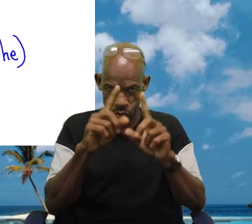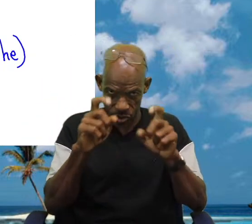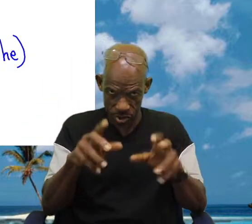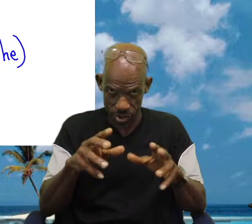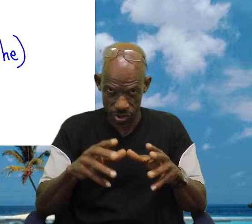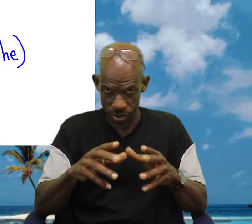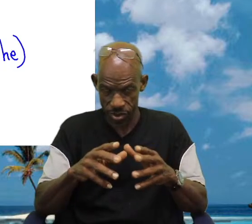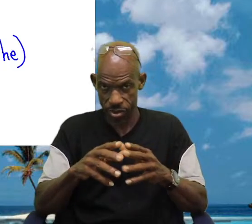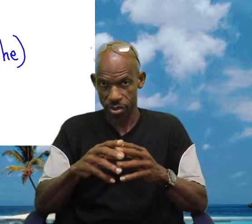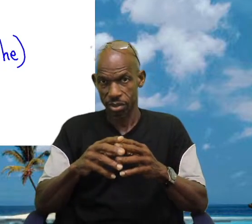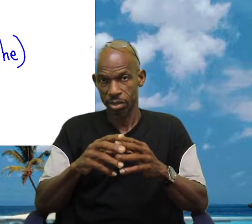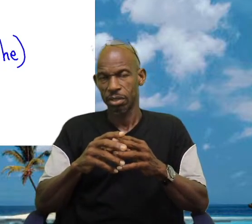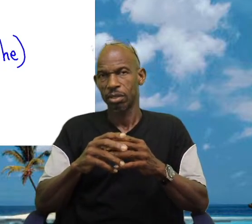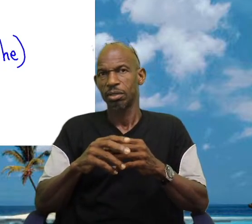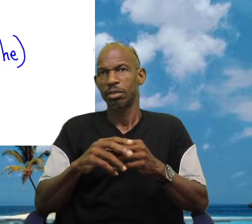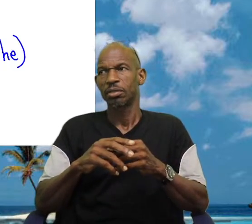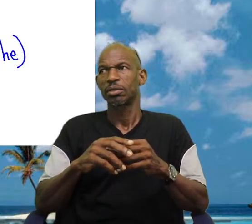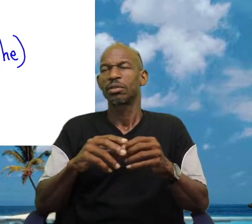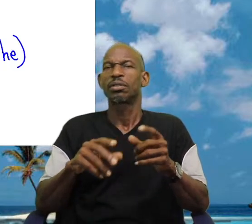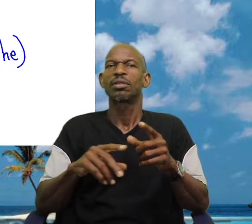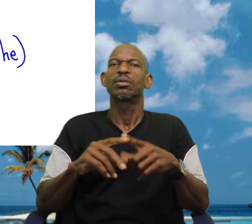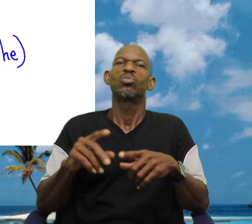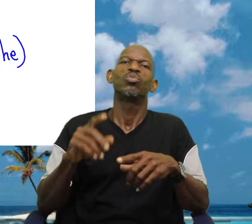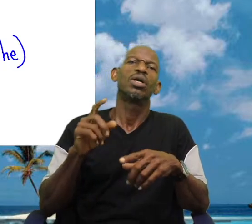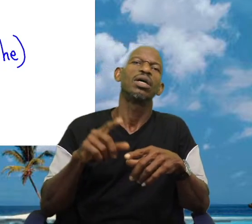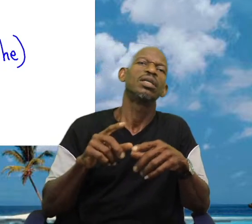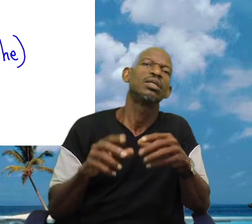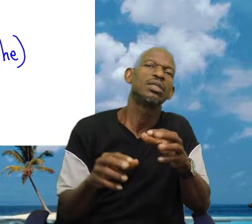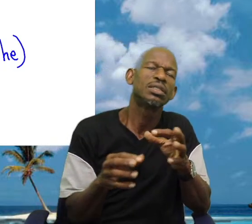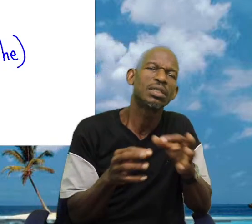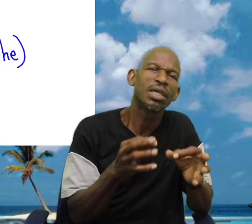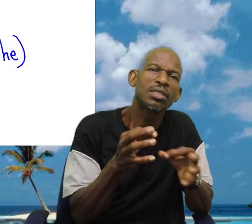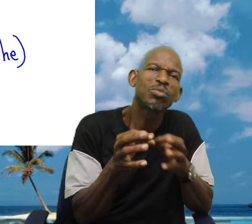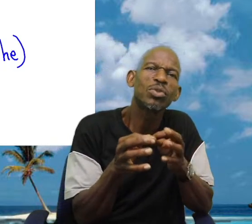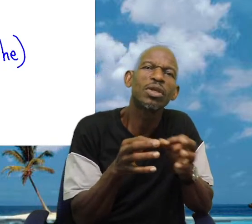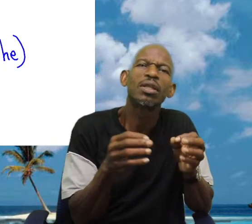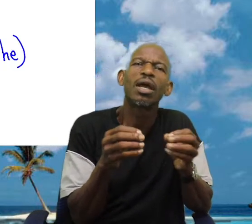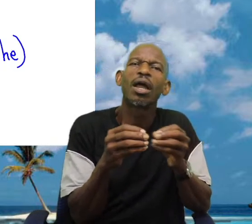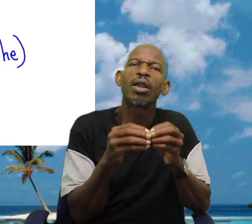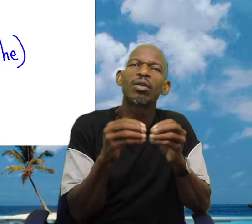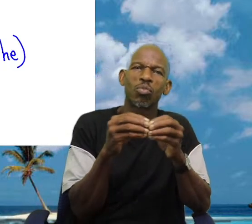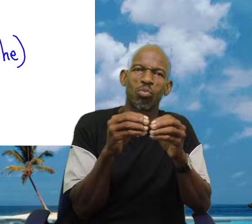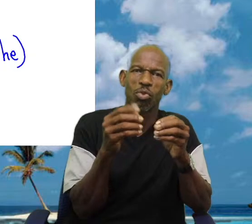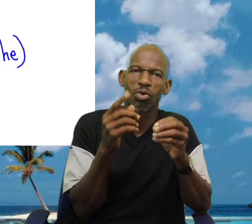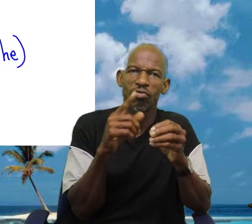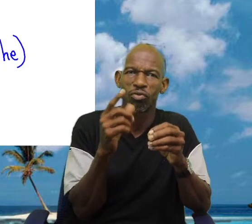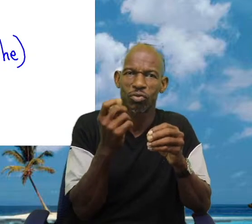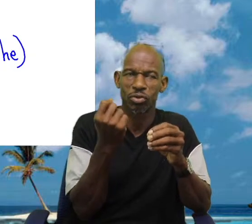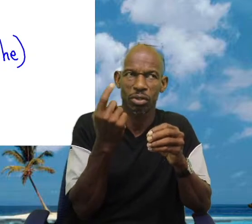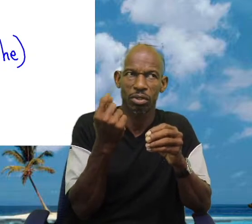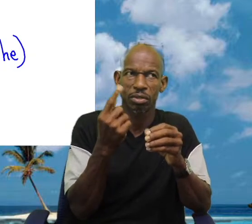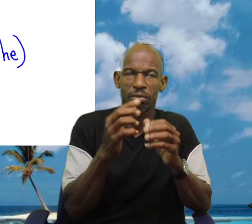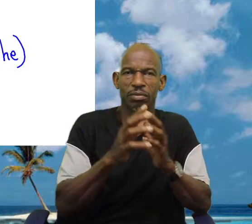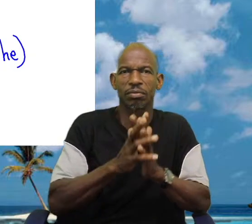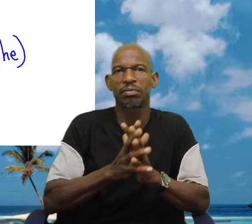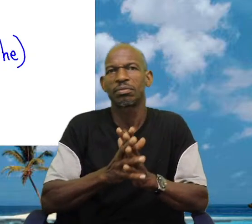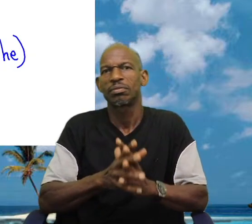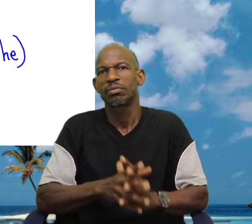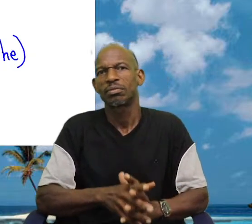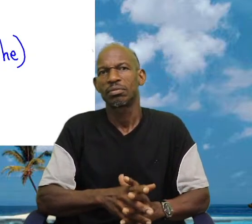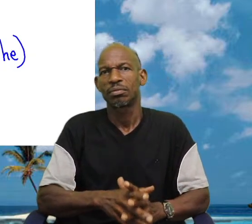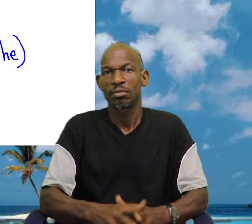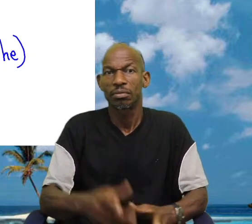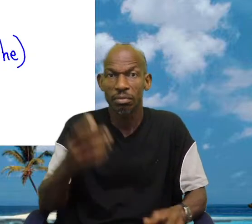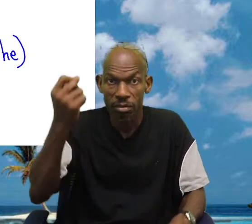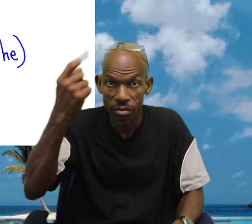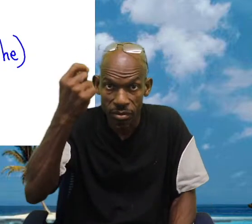But when I answer it now, I might have to go in another level in terms of these sentences. But I don't want to confuse you there. Are you all